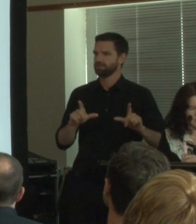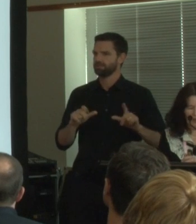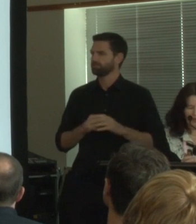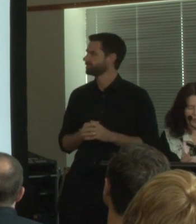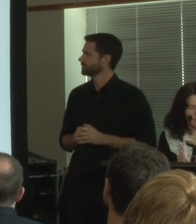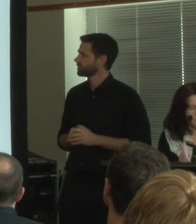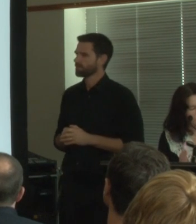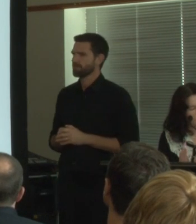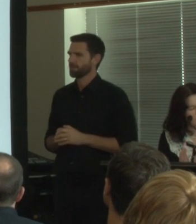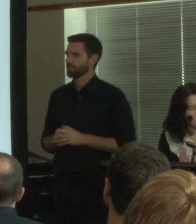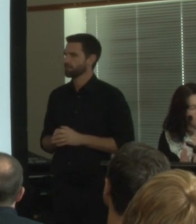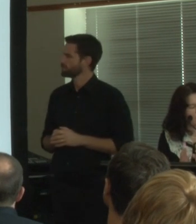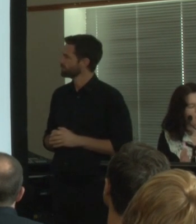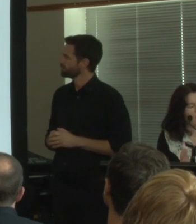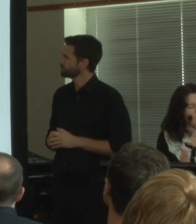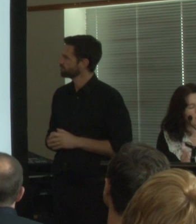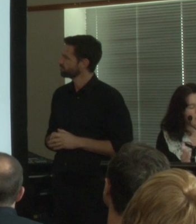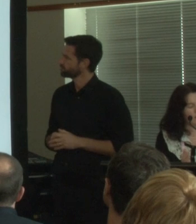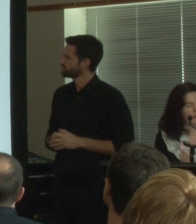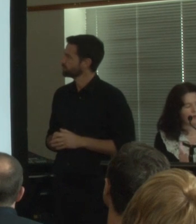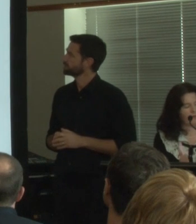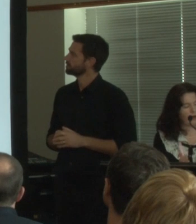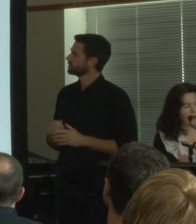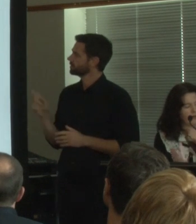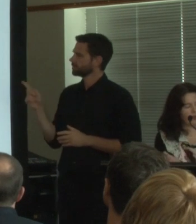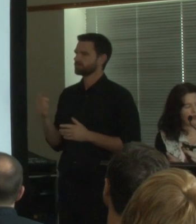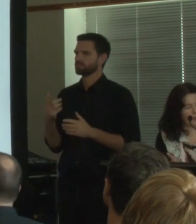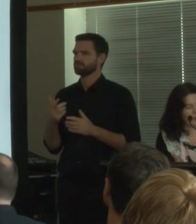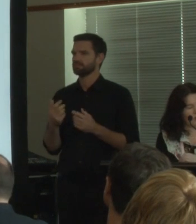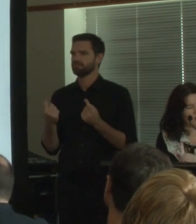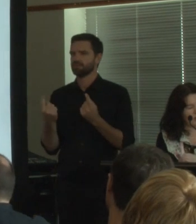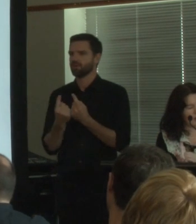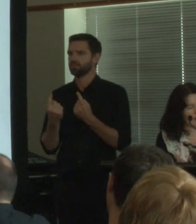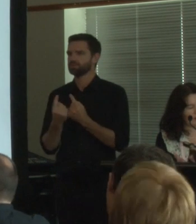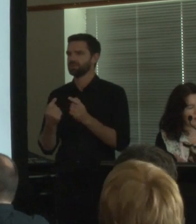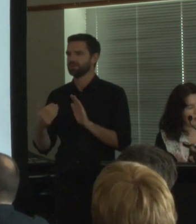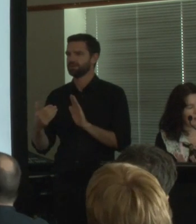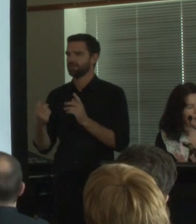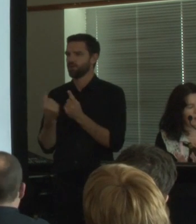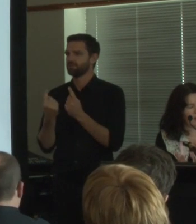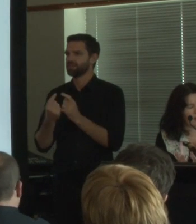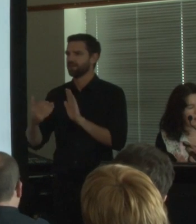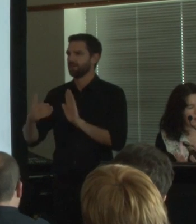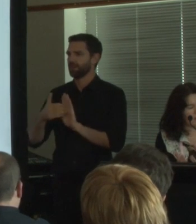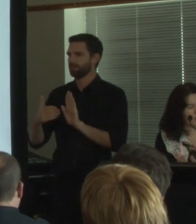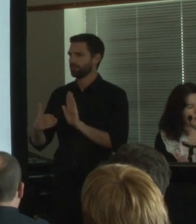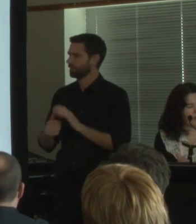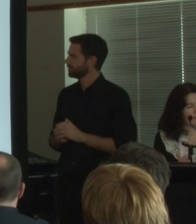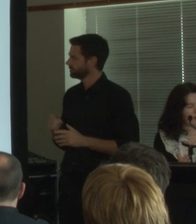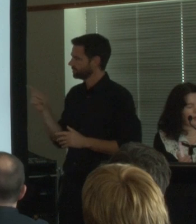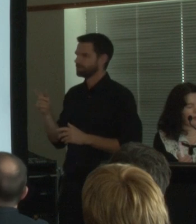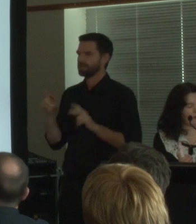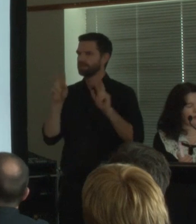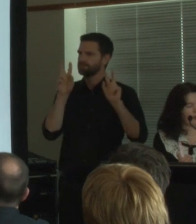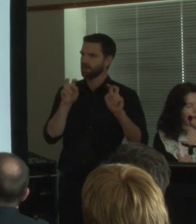And again, this is an object label. It has a photograph associated with the object. It has a heading, a label, and